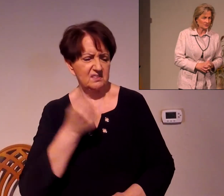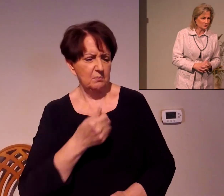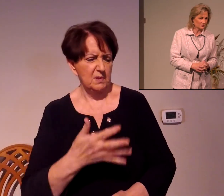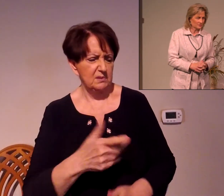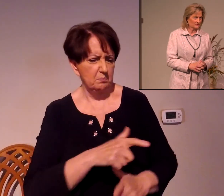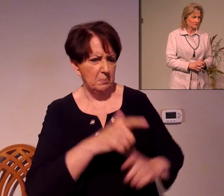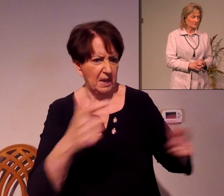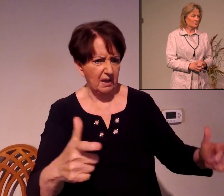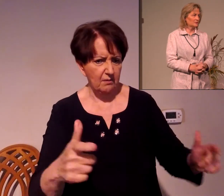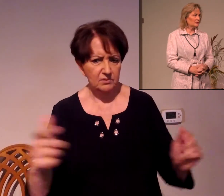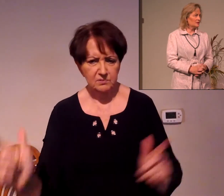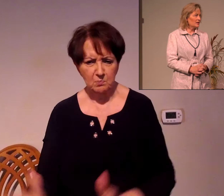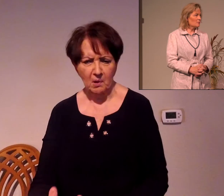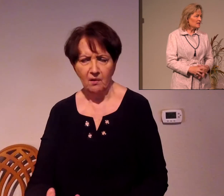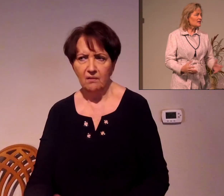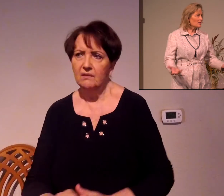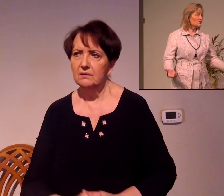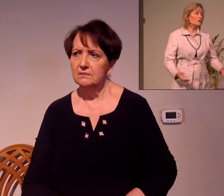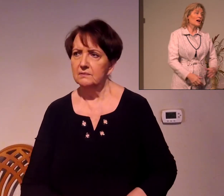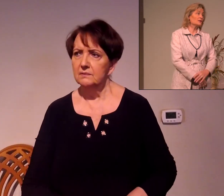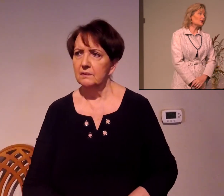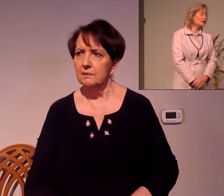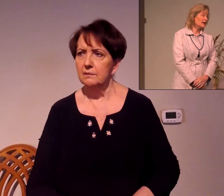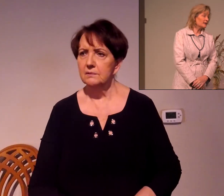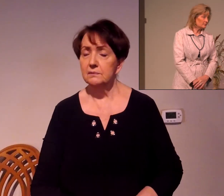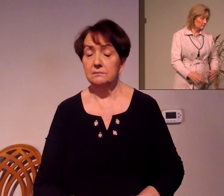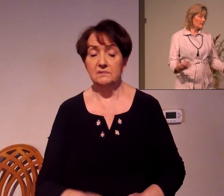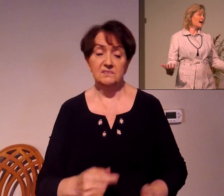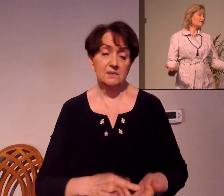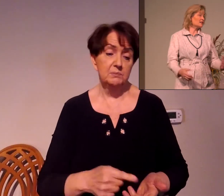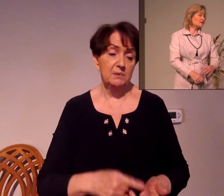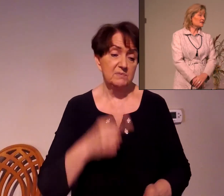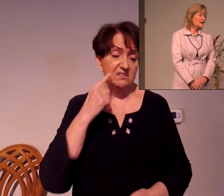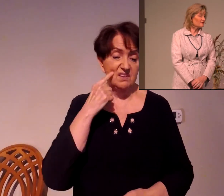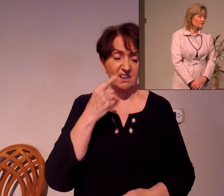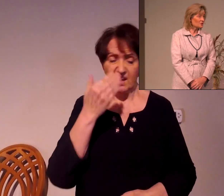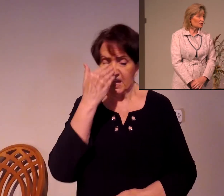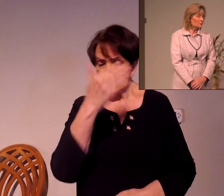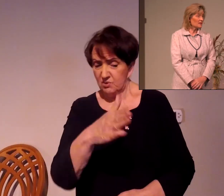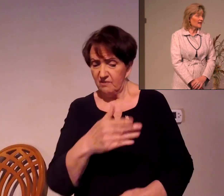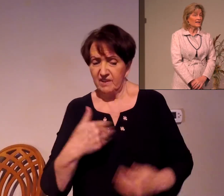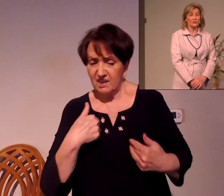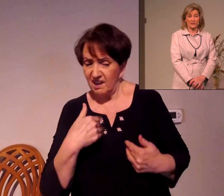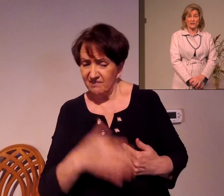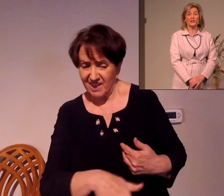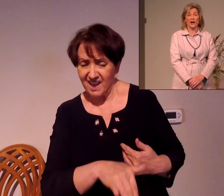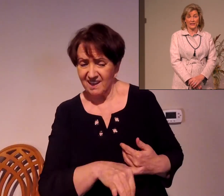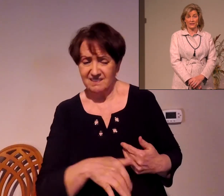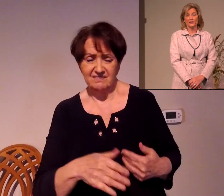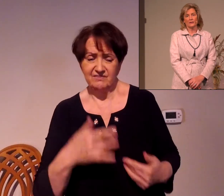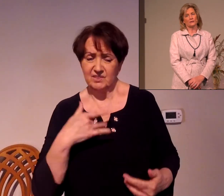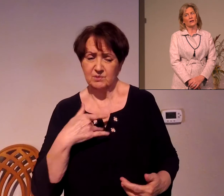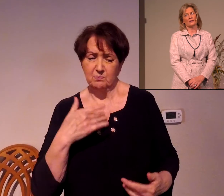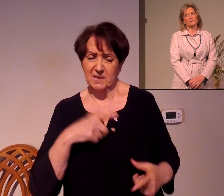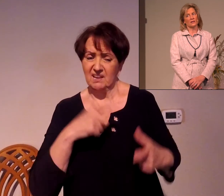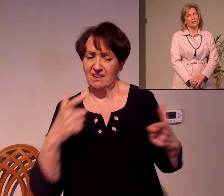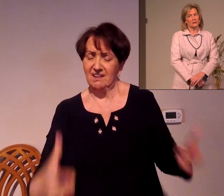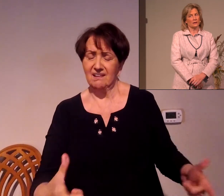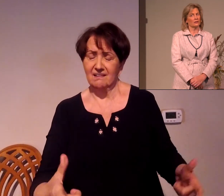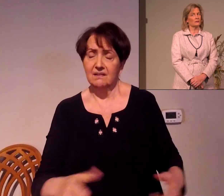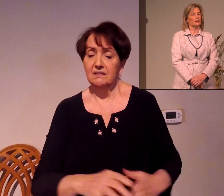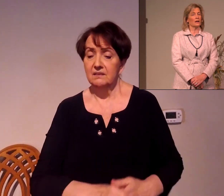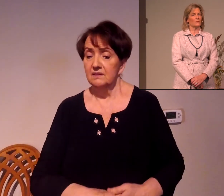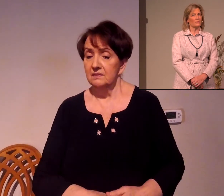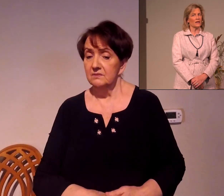small? There have been times like, well, I don't know that I could have this because that feels pretty big. I hear this a lot. Oh, that's